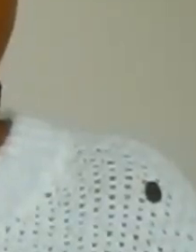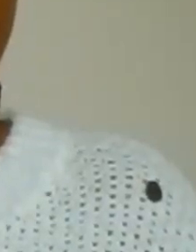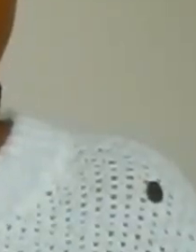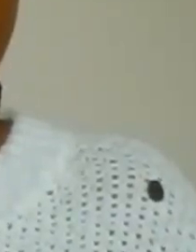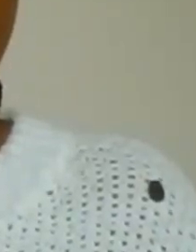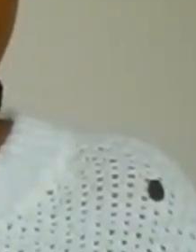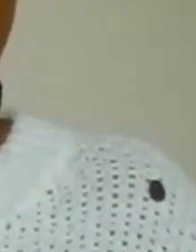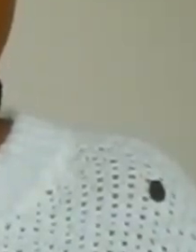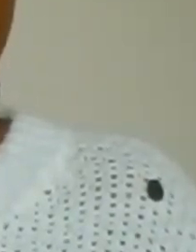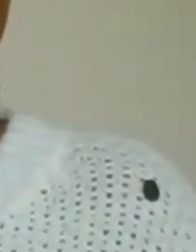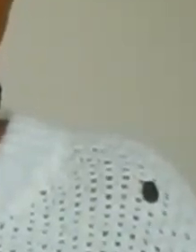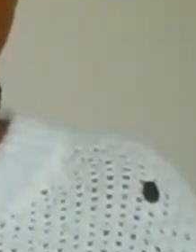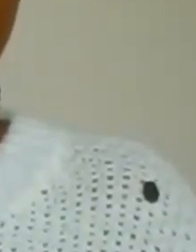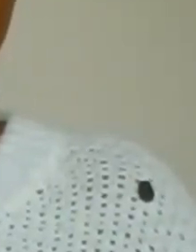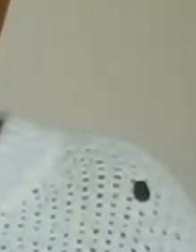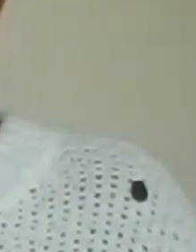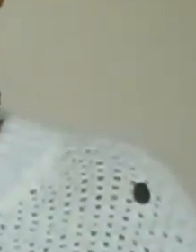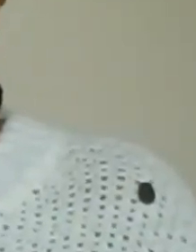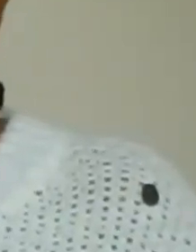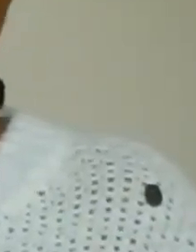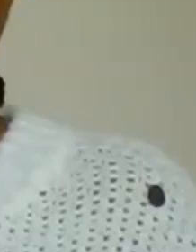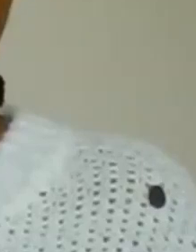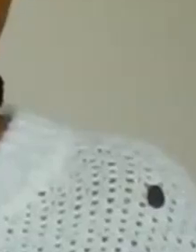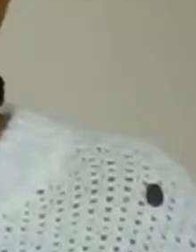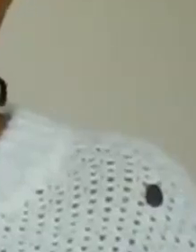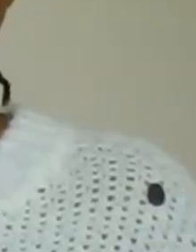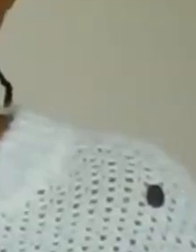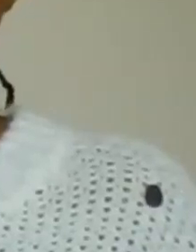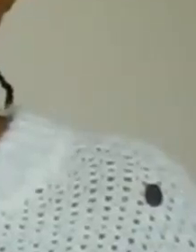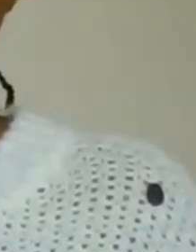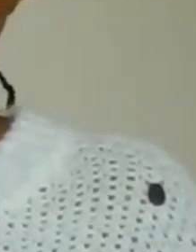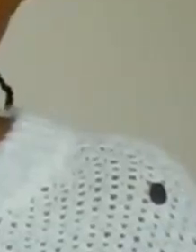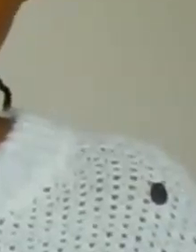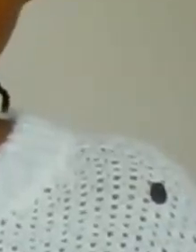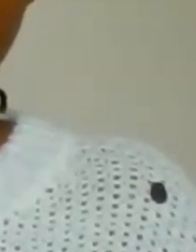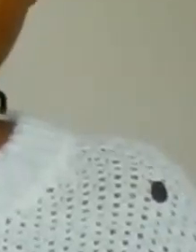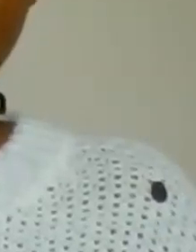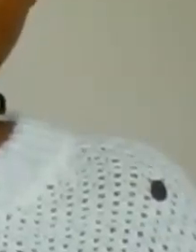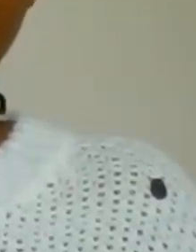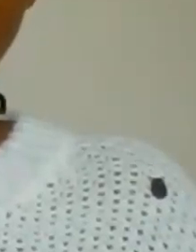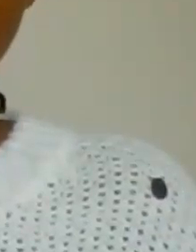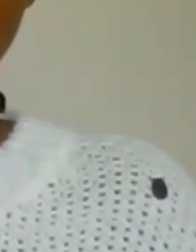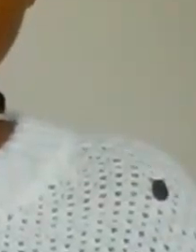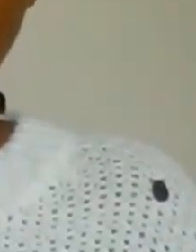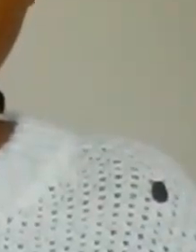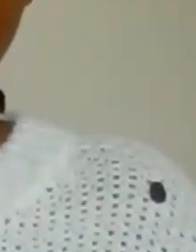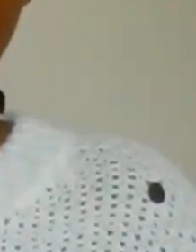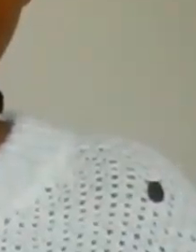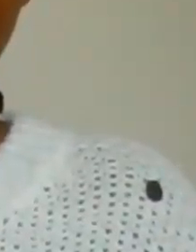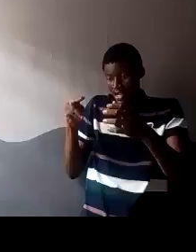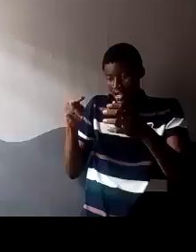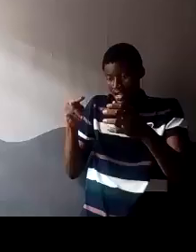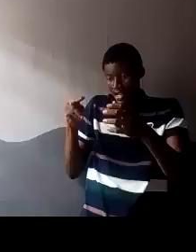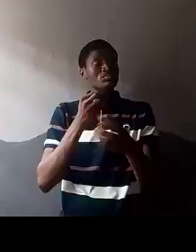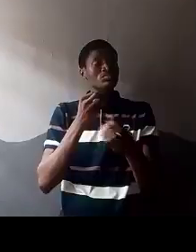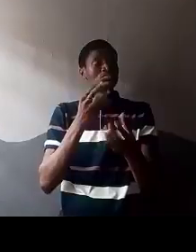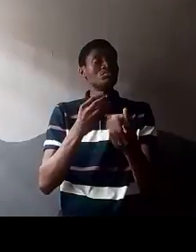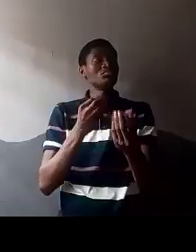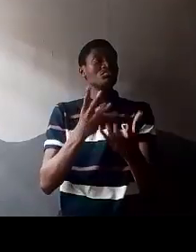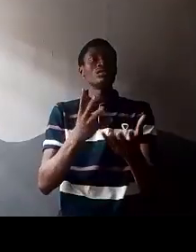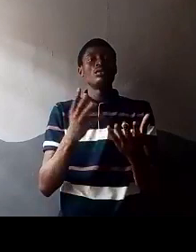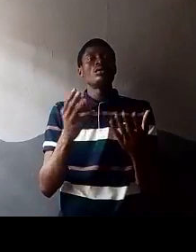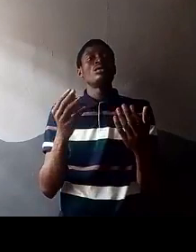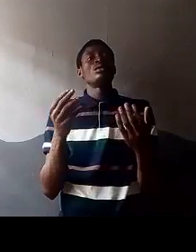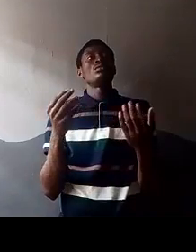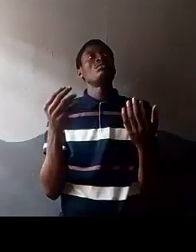and might not want to lose that after having invested so much time and effort. Okay, so if this